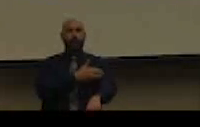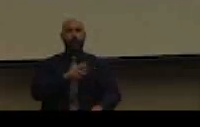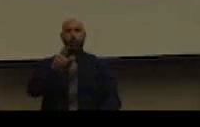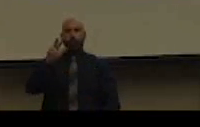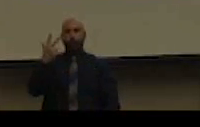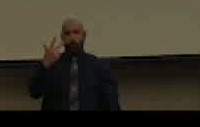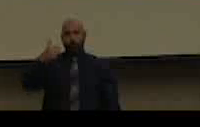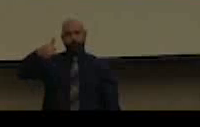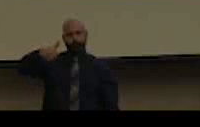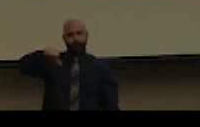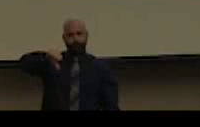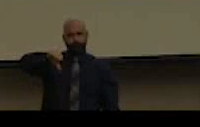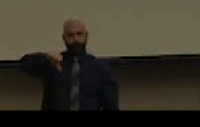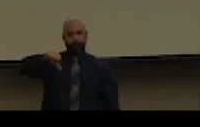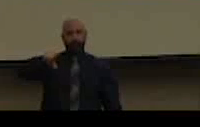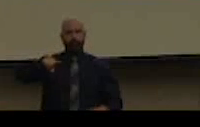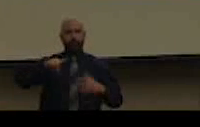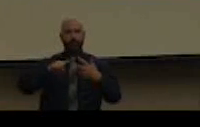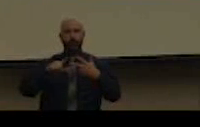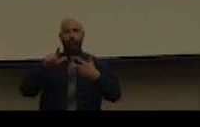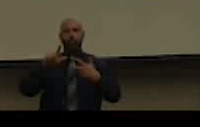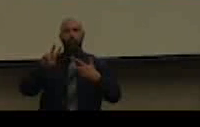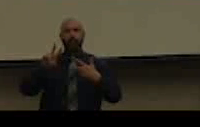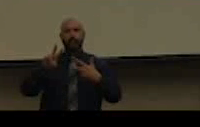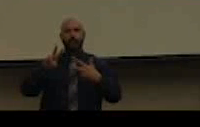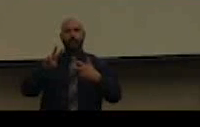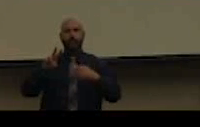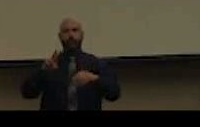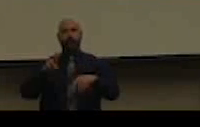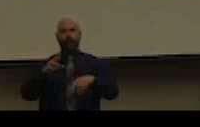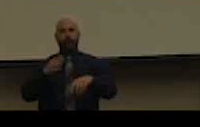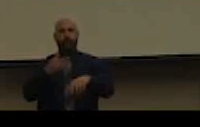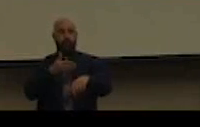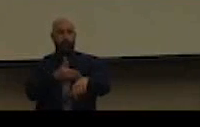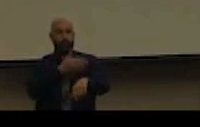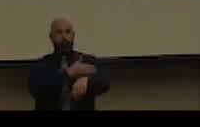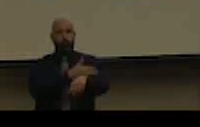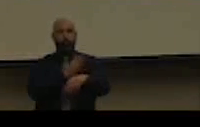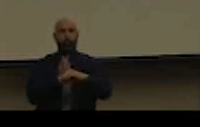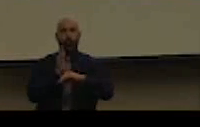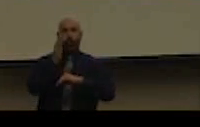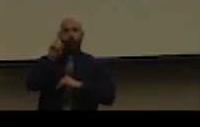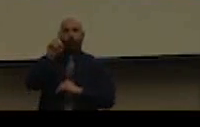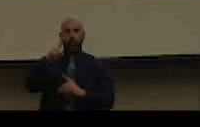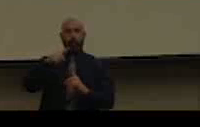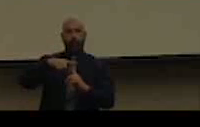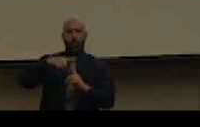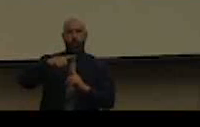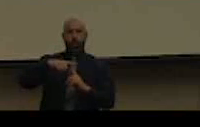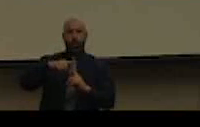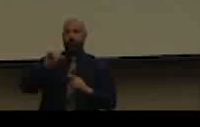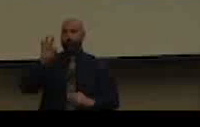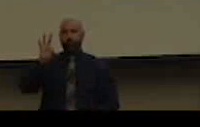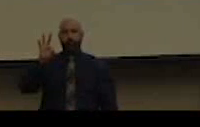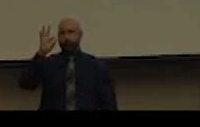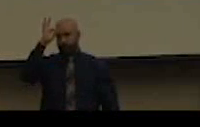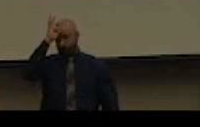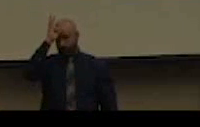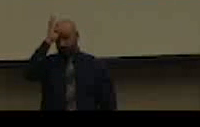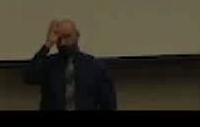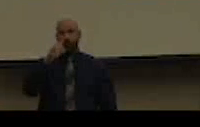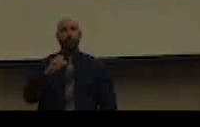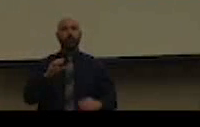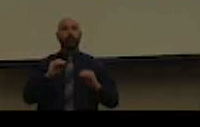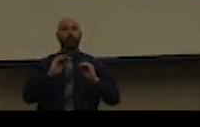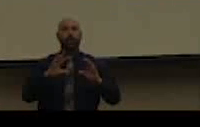and 27 of them improved more than a point, which even if you don't know anything about class on a 7-point scale